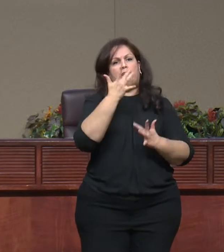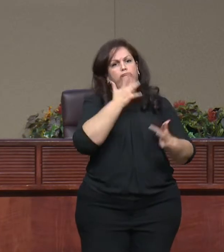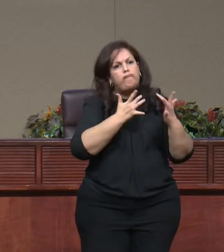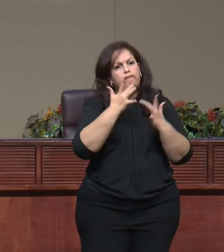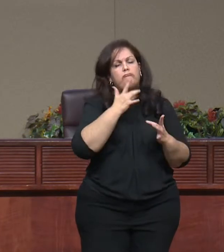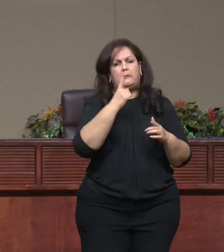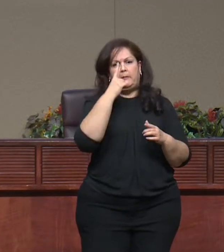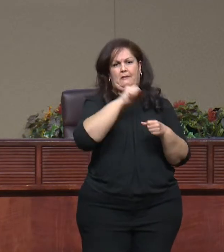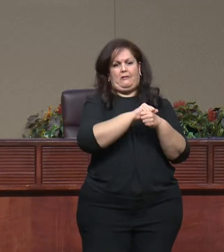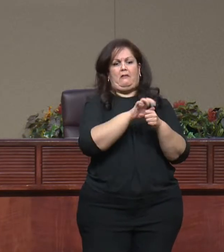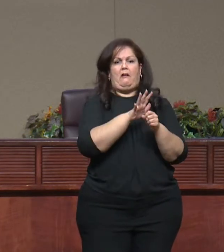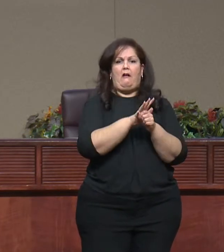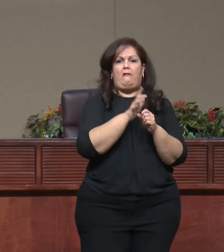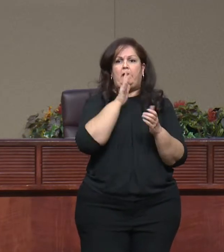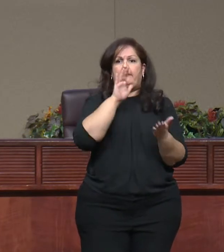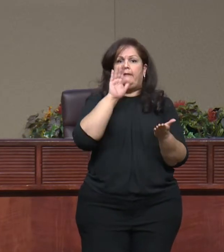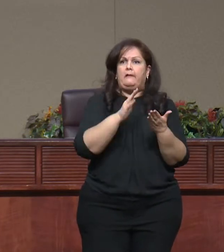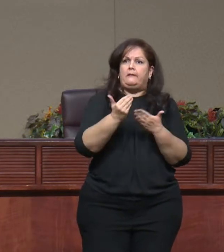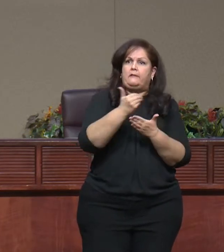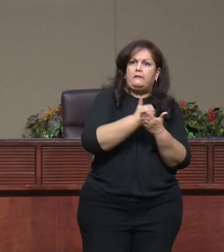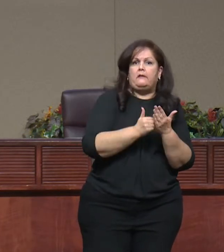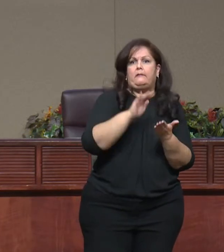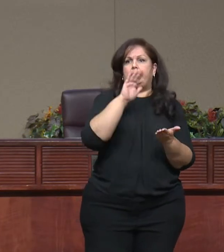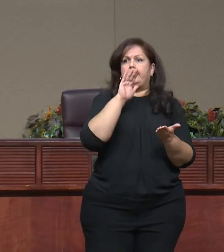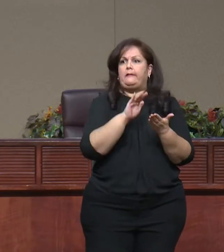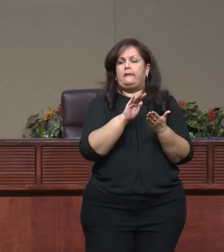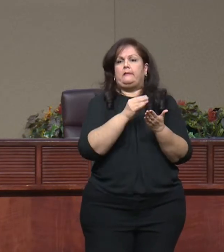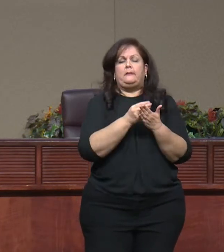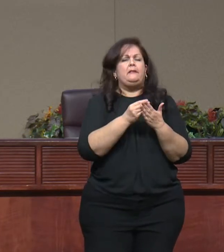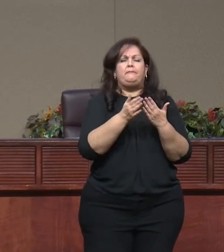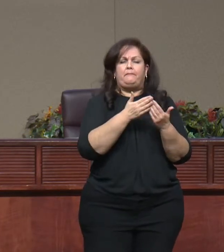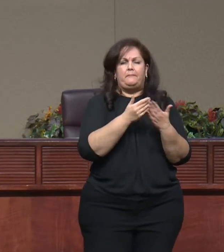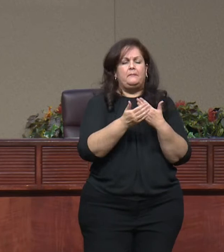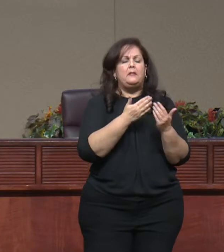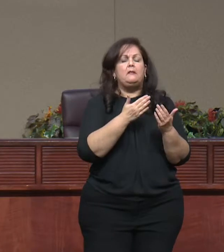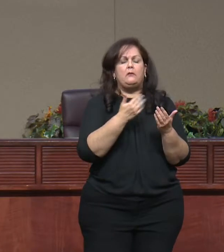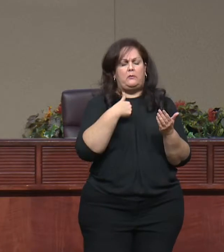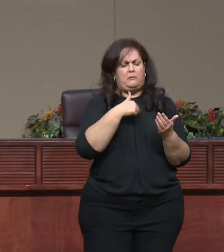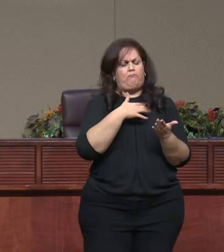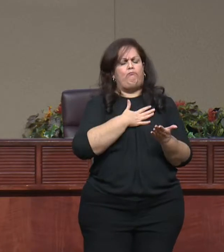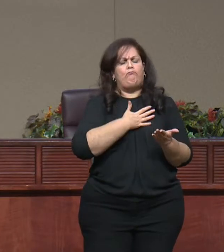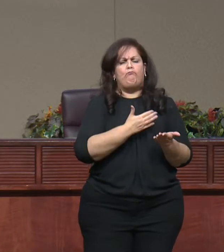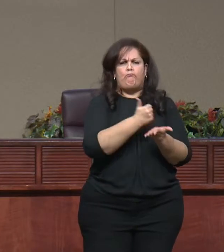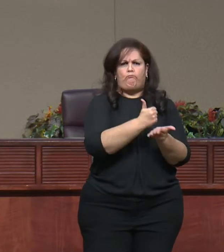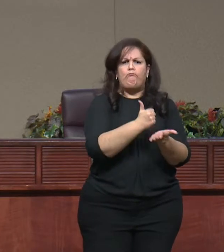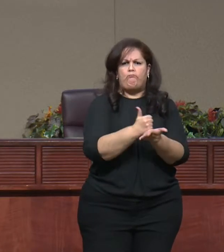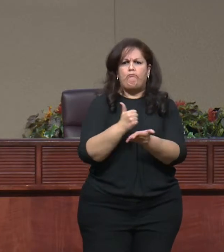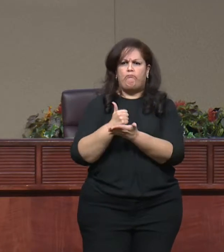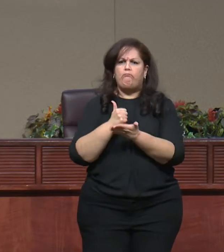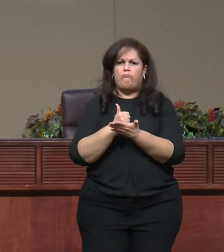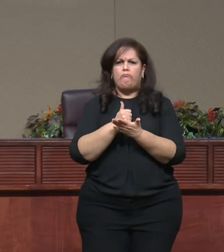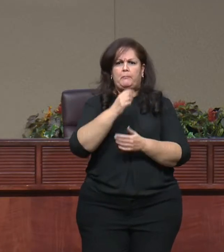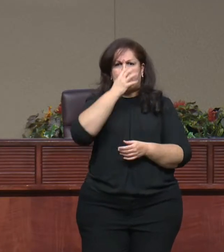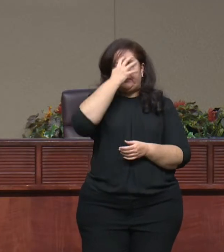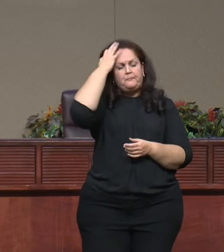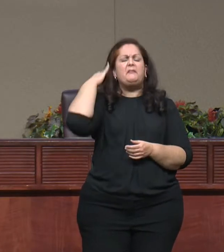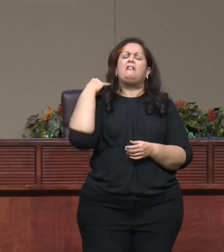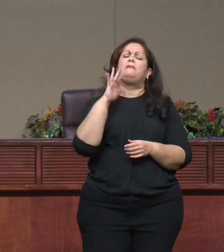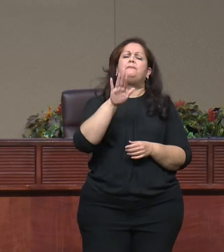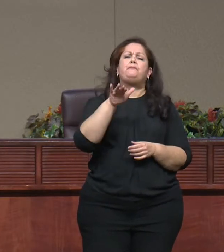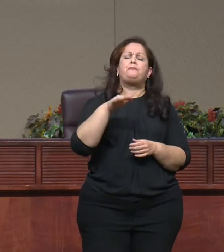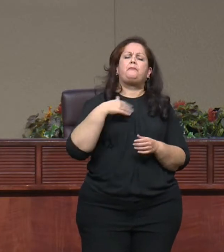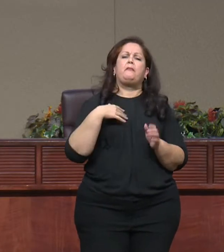virus itself, and funding is still available to assist those families. I want to give you an